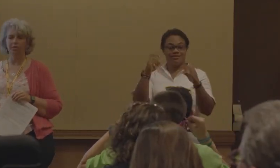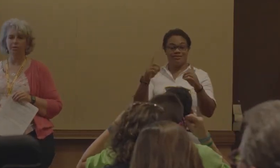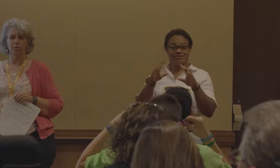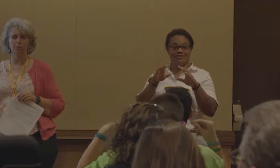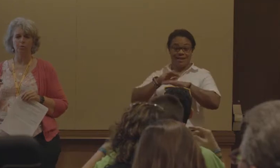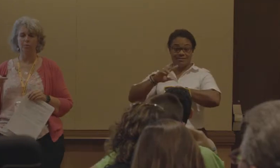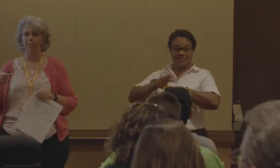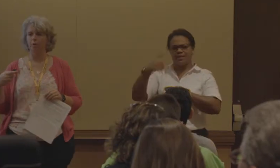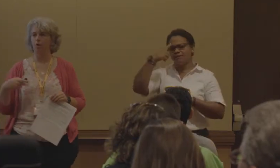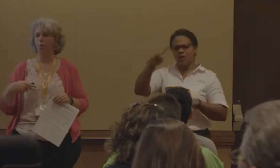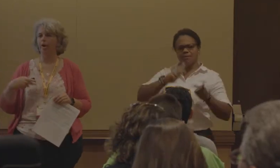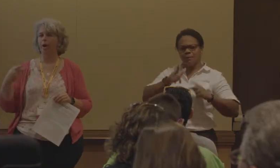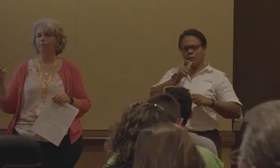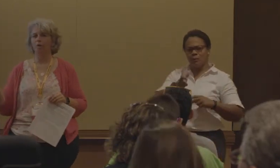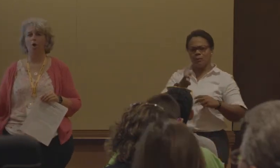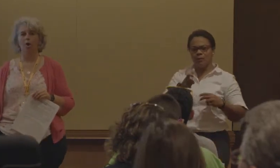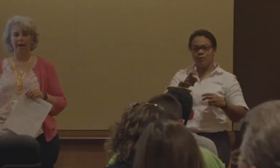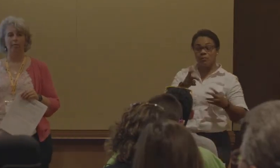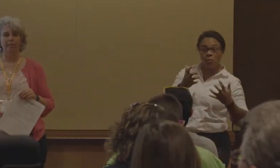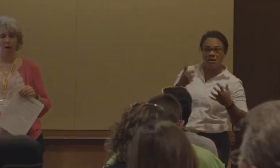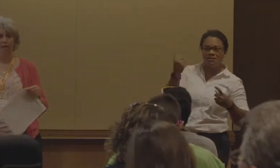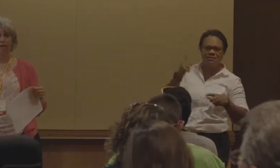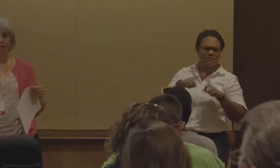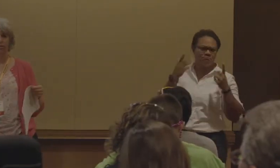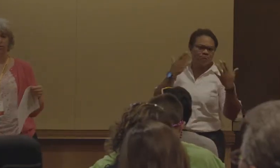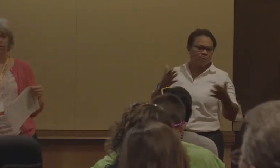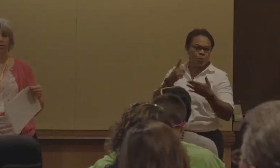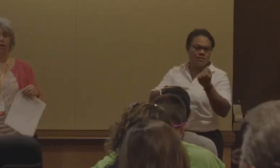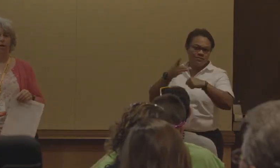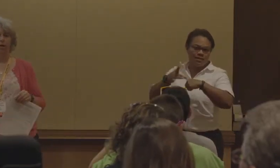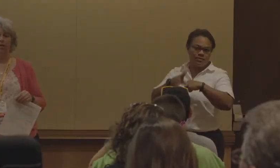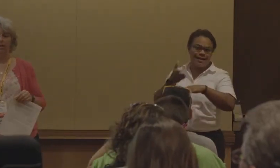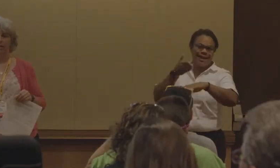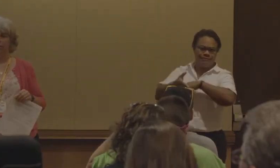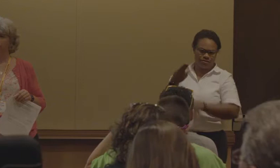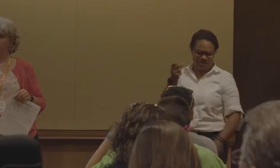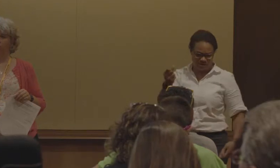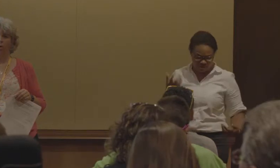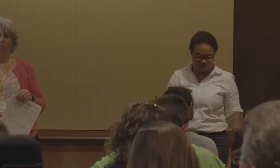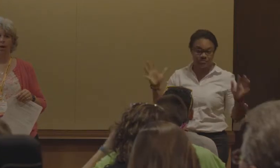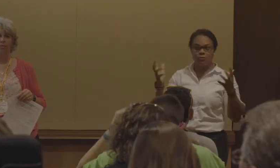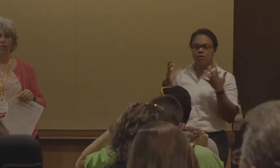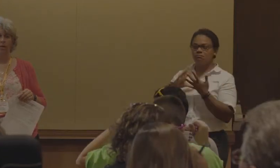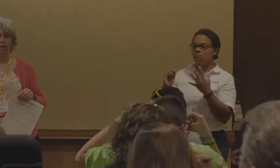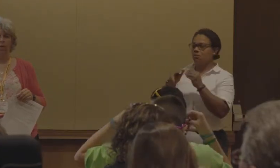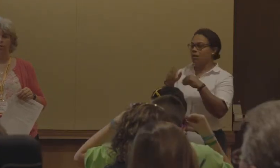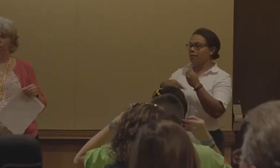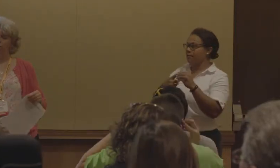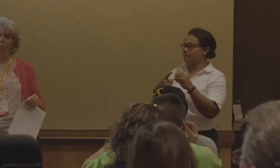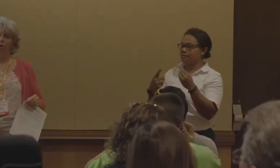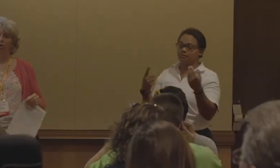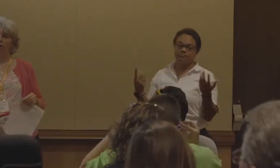is for those individuals who maybe don't know what options are out beyond high school, and they may want to learn more about